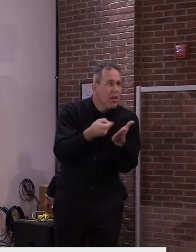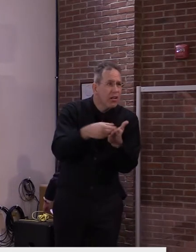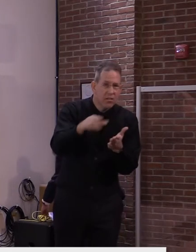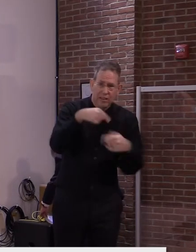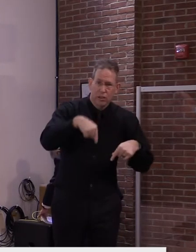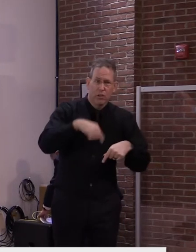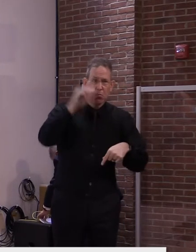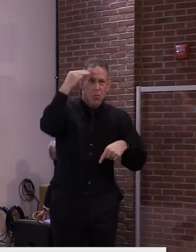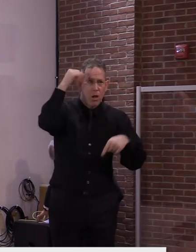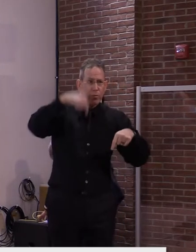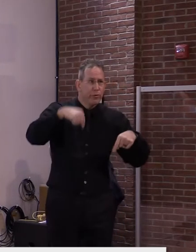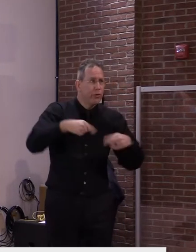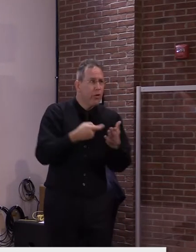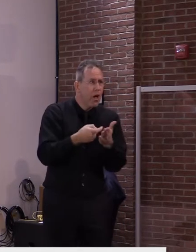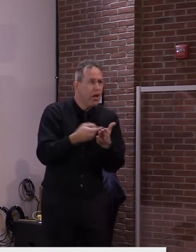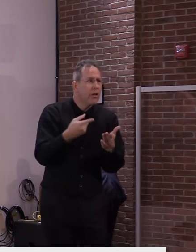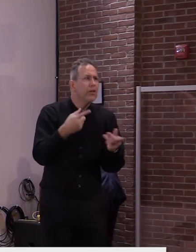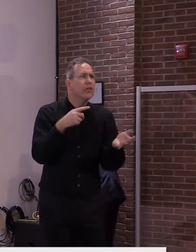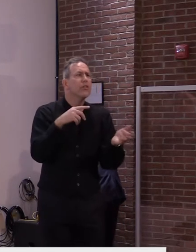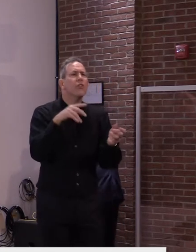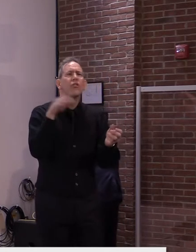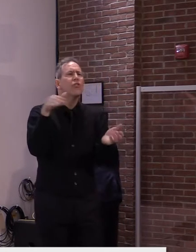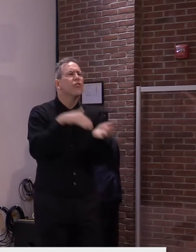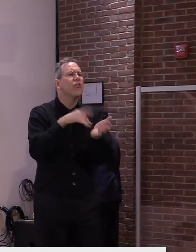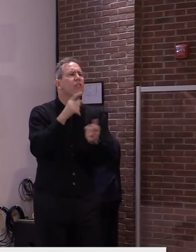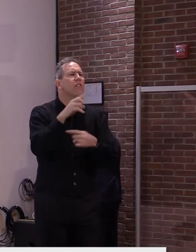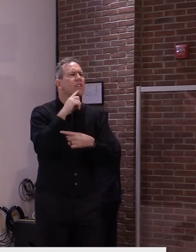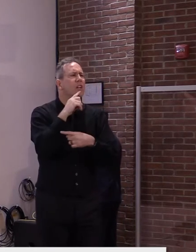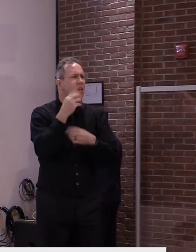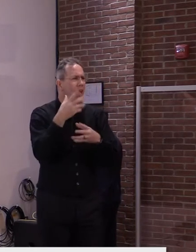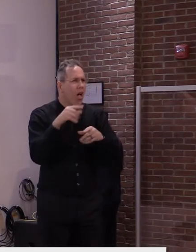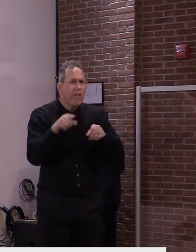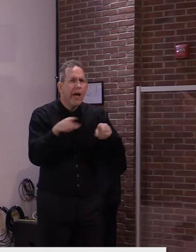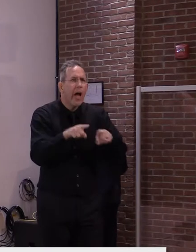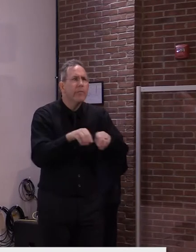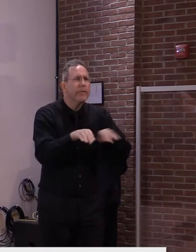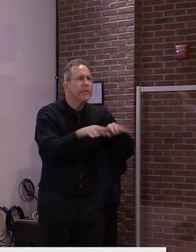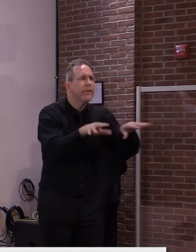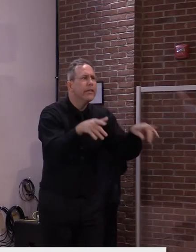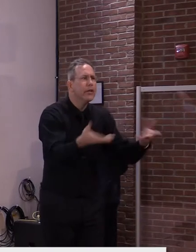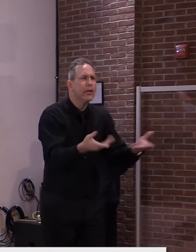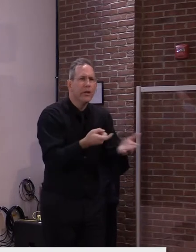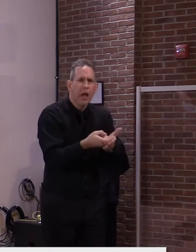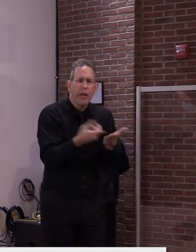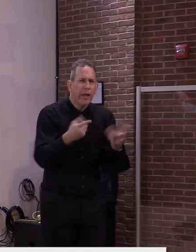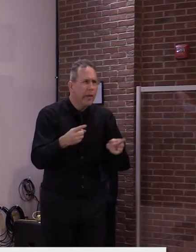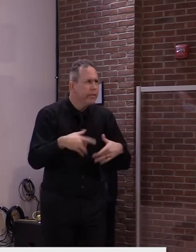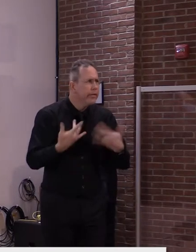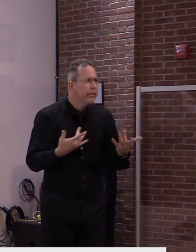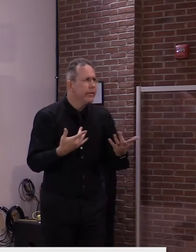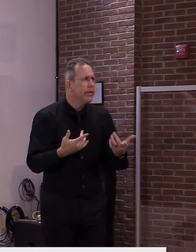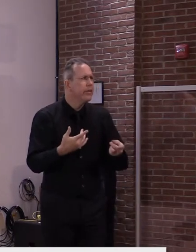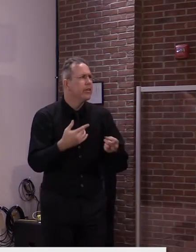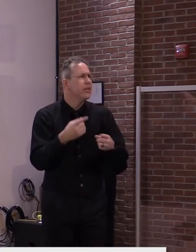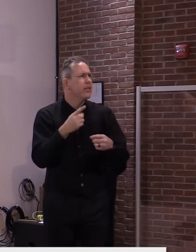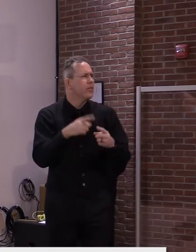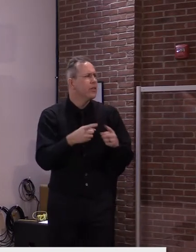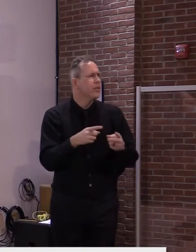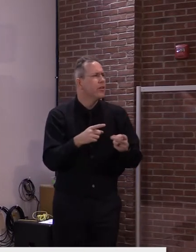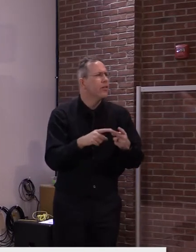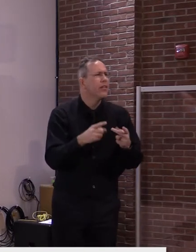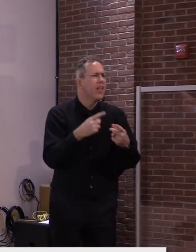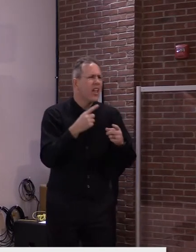said there really wasn't much transmission on the ice. Right. Well, again, we are being